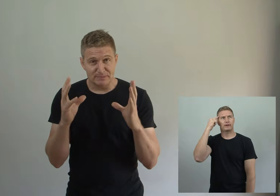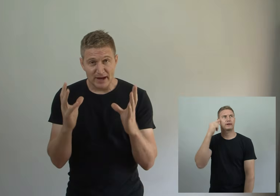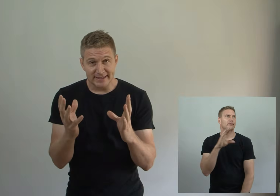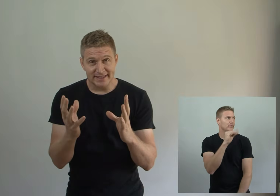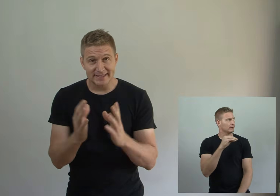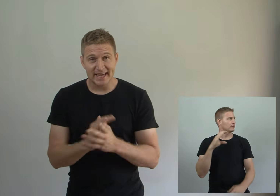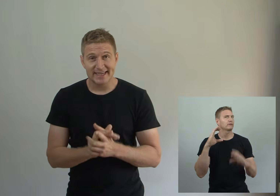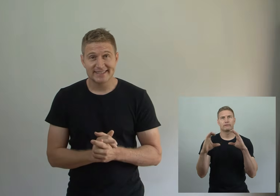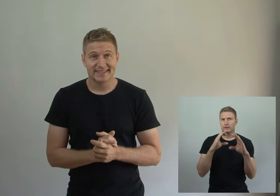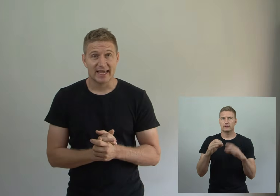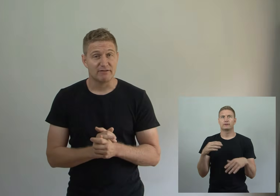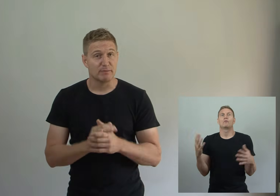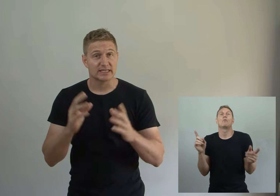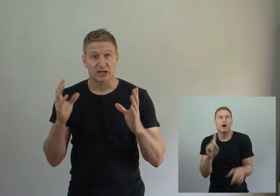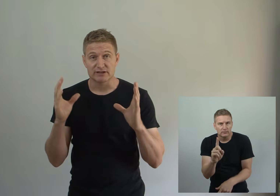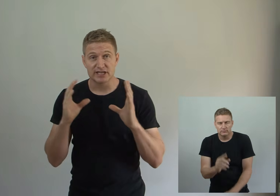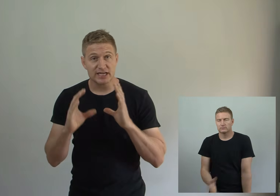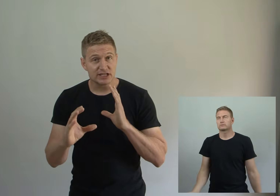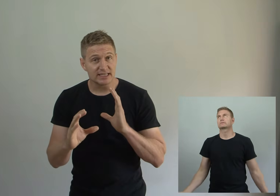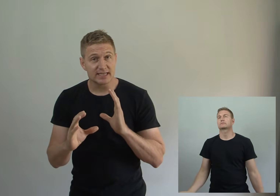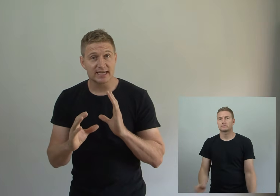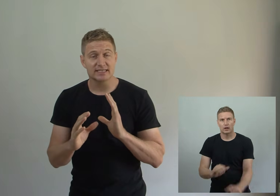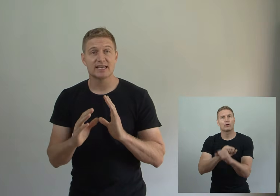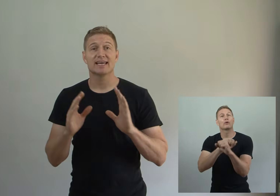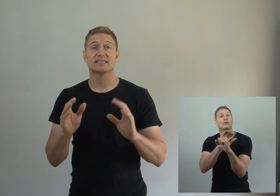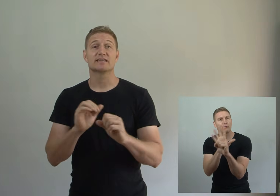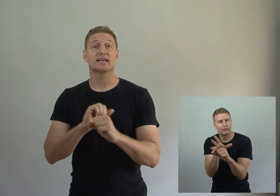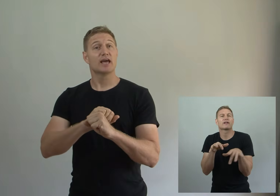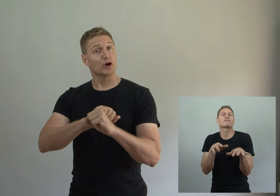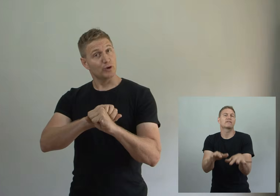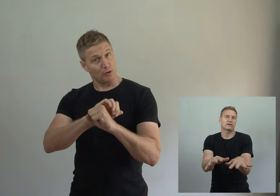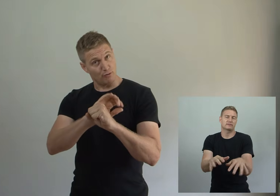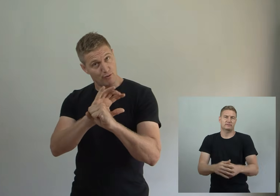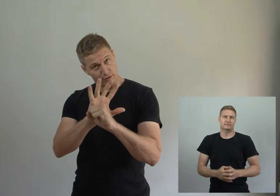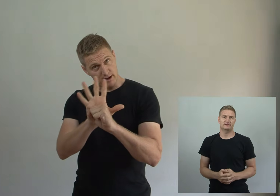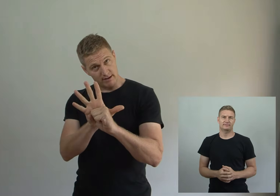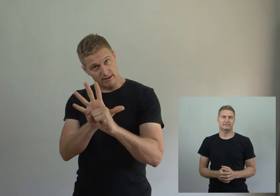Everybody's mind these days, everybody's conversation these days is the